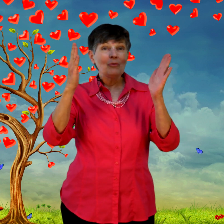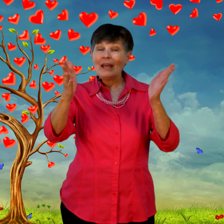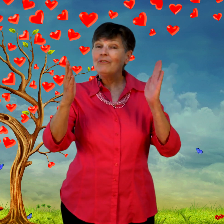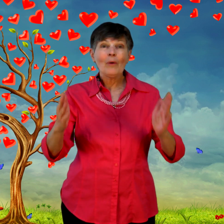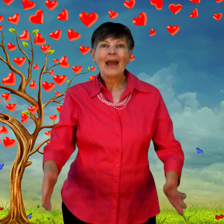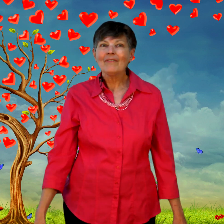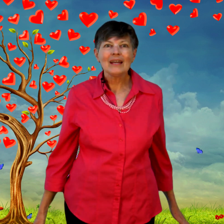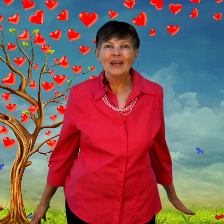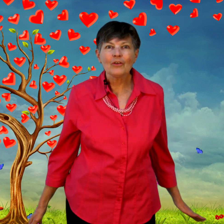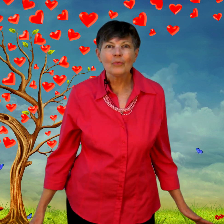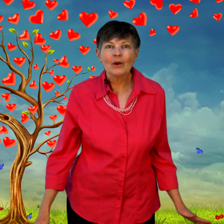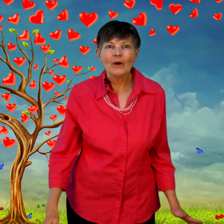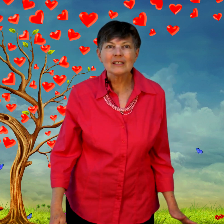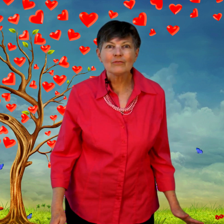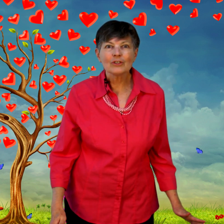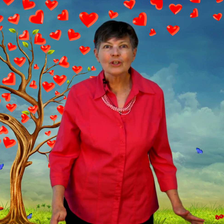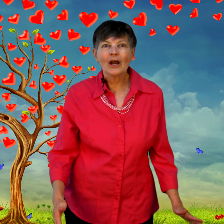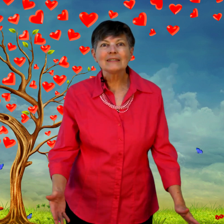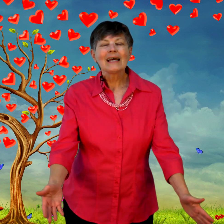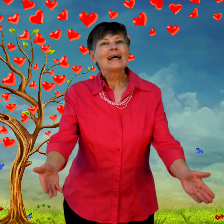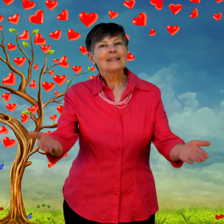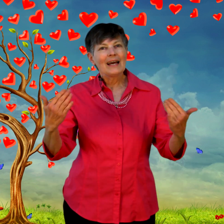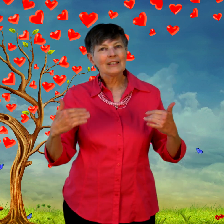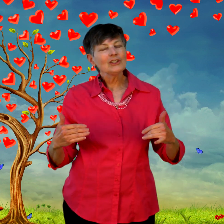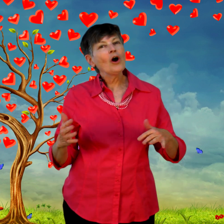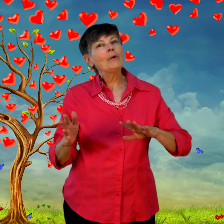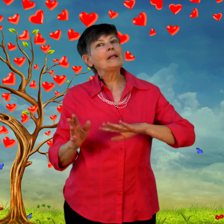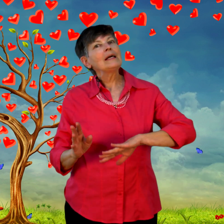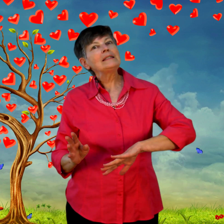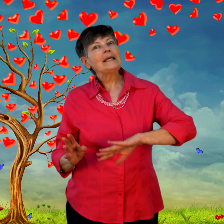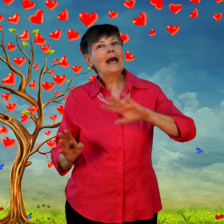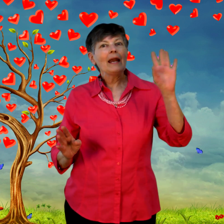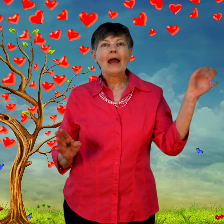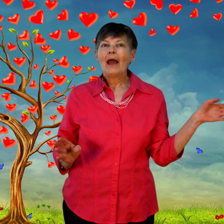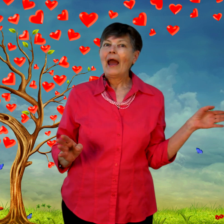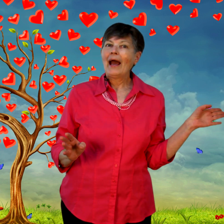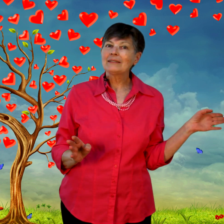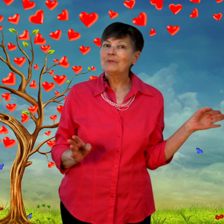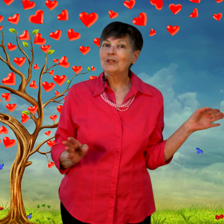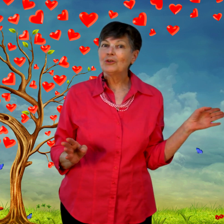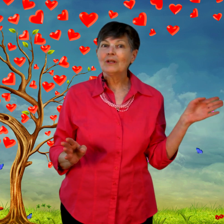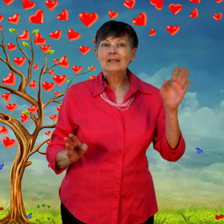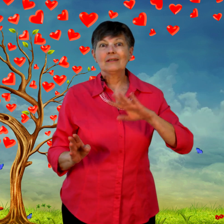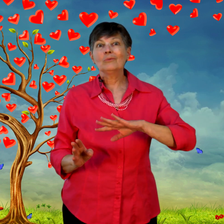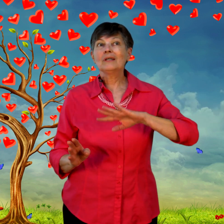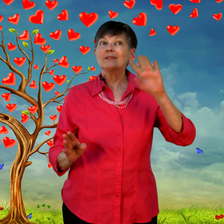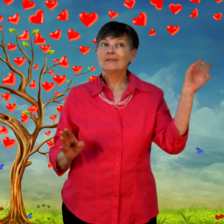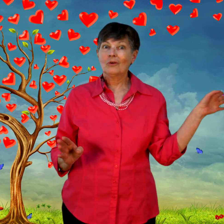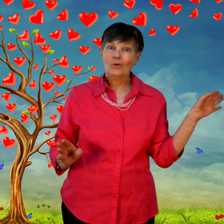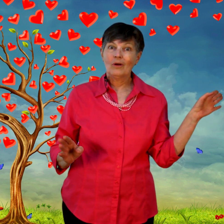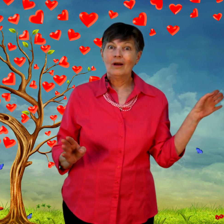if you have any other requests for songs, let us know. I mean, Deanna asked me to do this. It was,